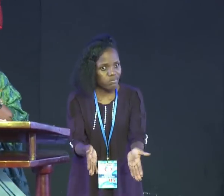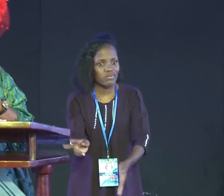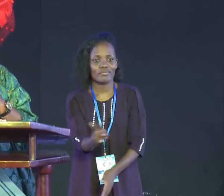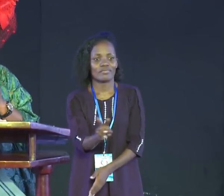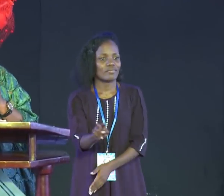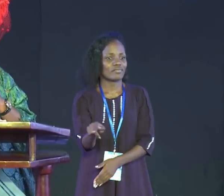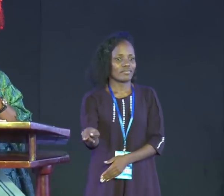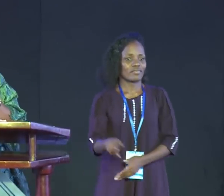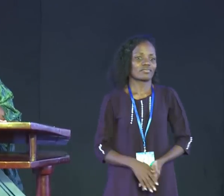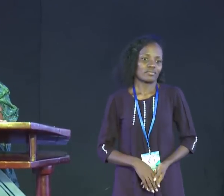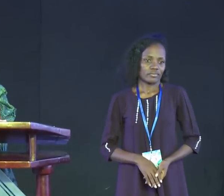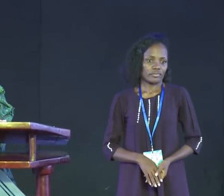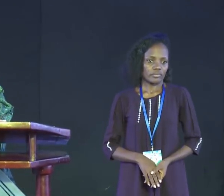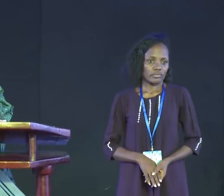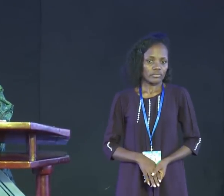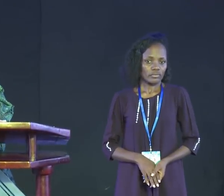are still there.